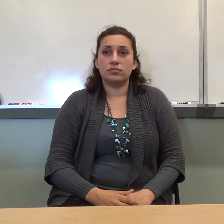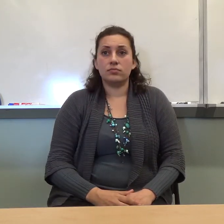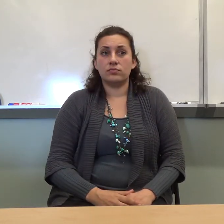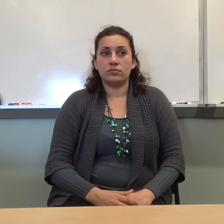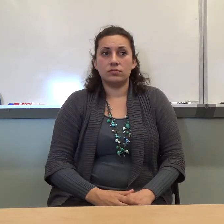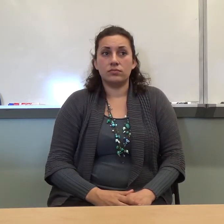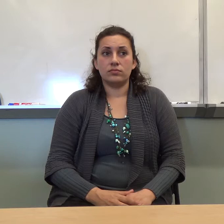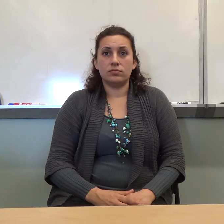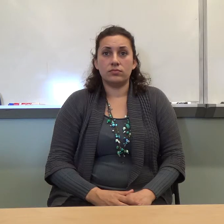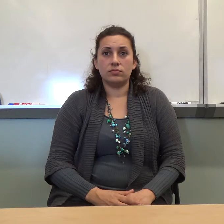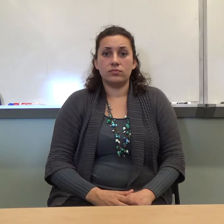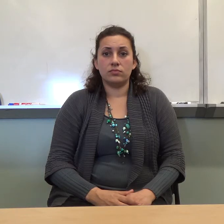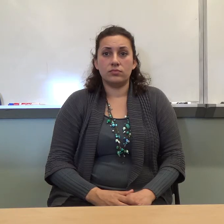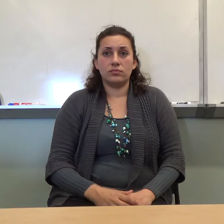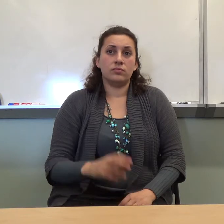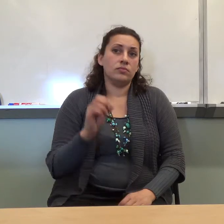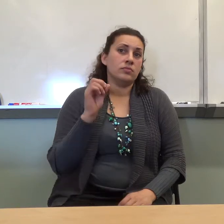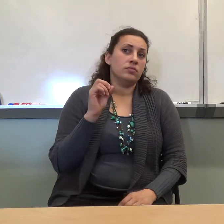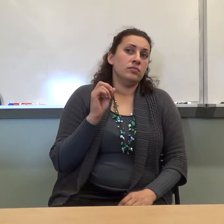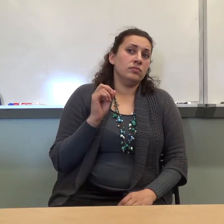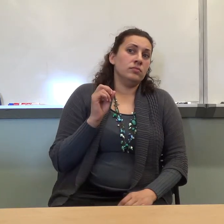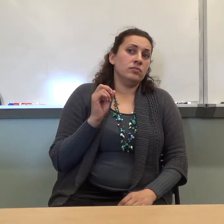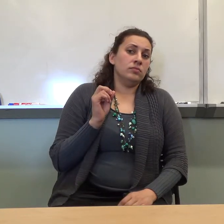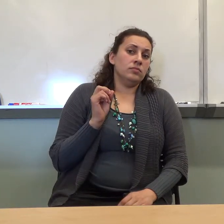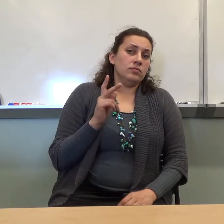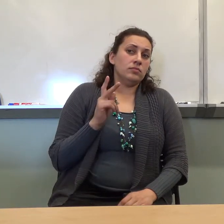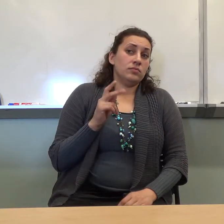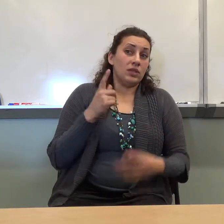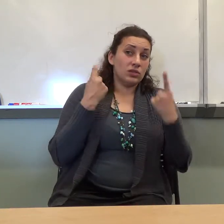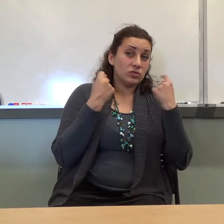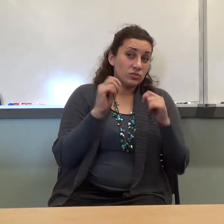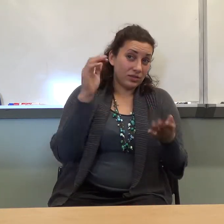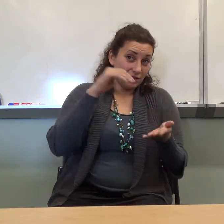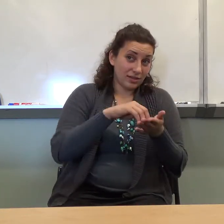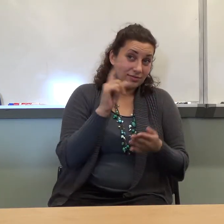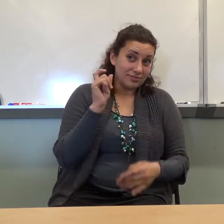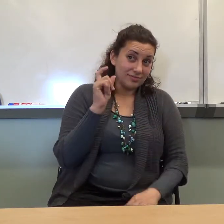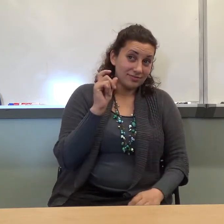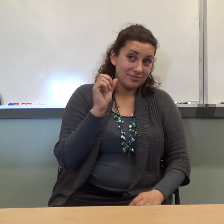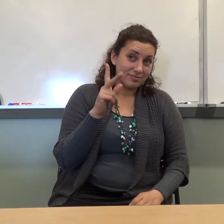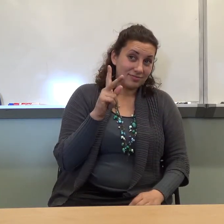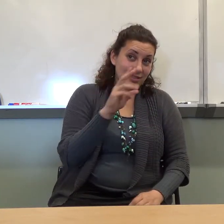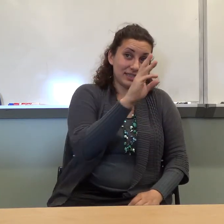All right. So, can we try it one more time? 16 into 80. What do you think?